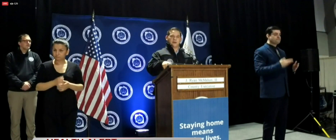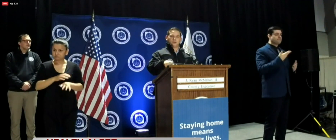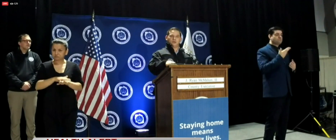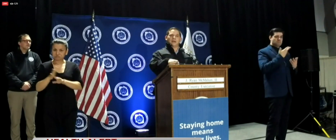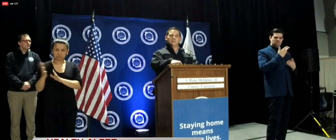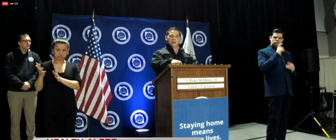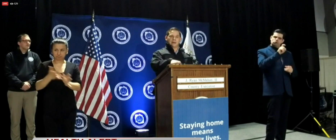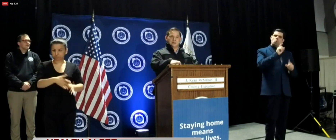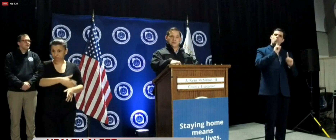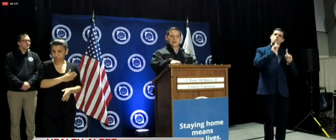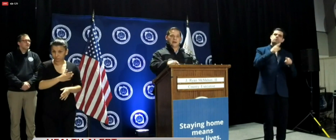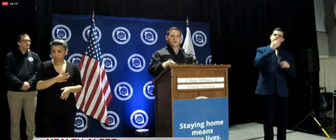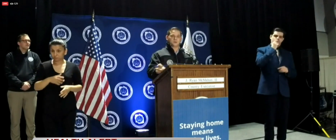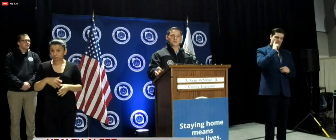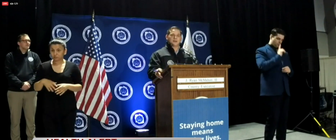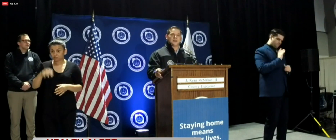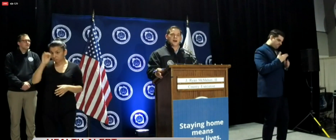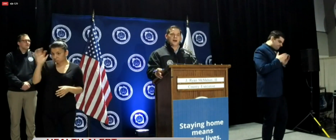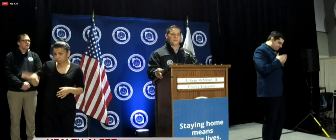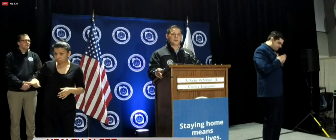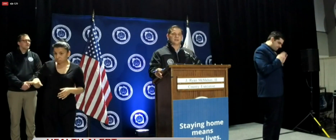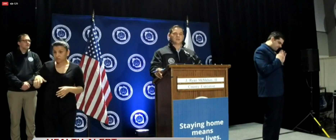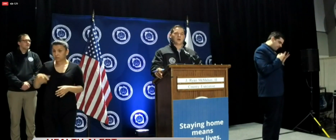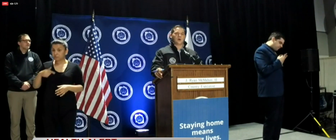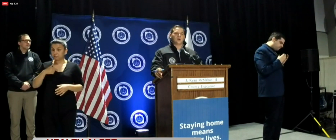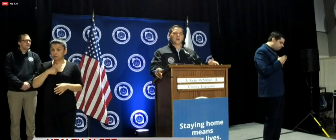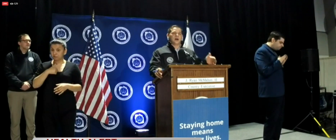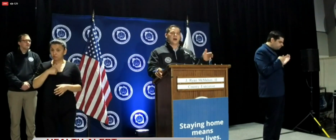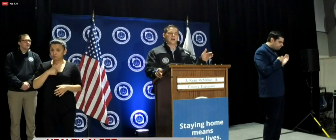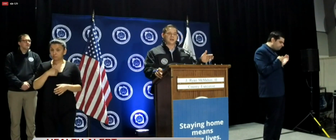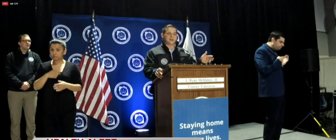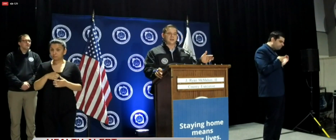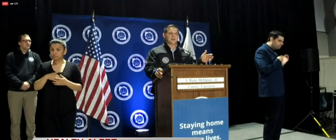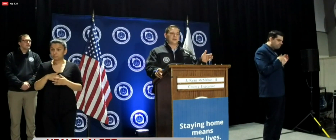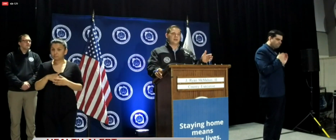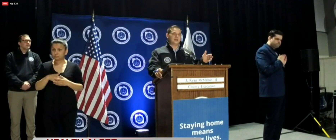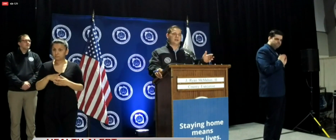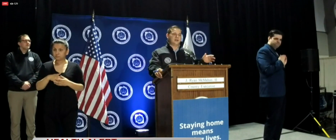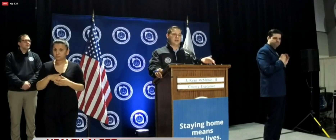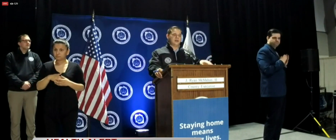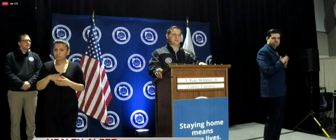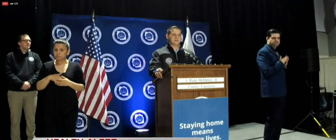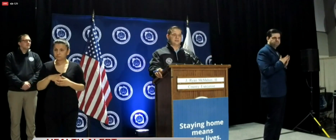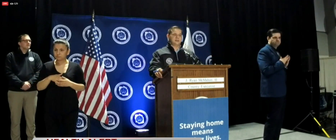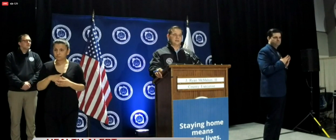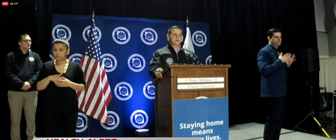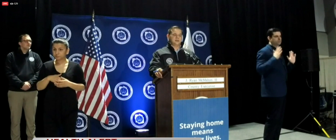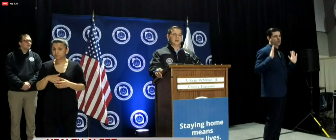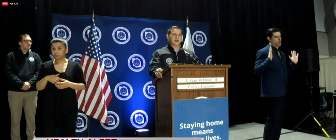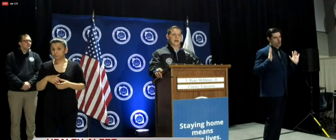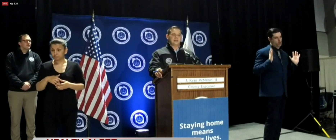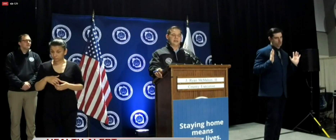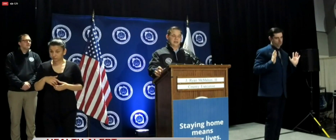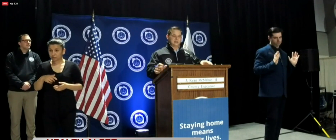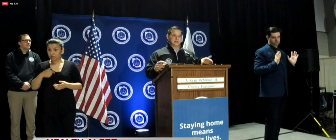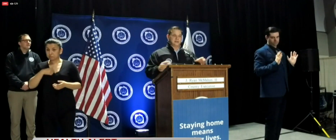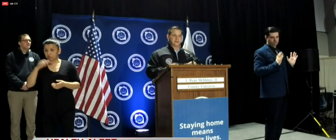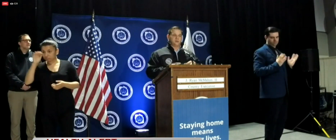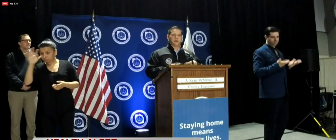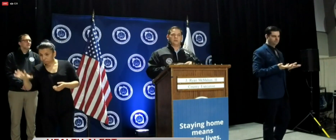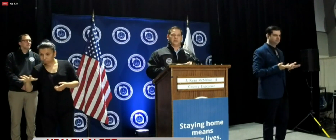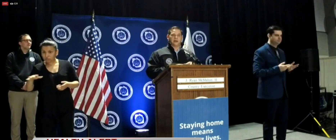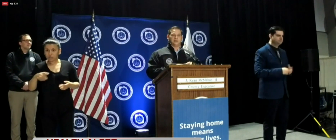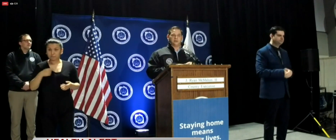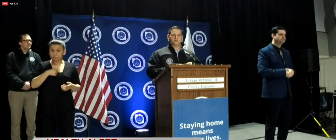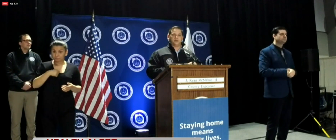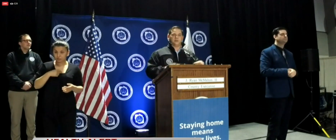Kate, Andrew, Jack, and Maddie at the house. And so I get the need to